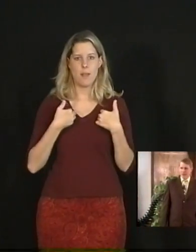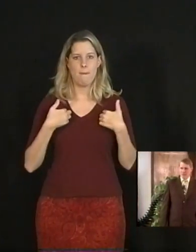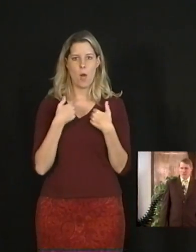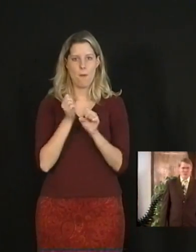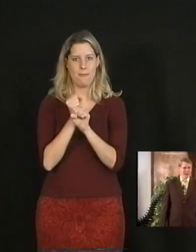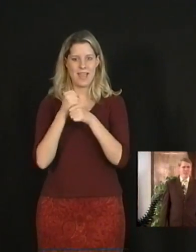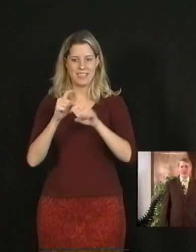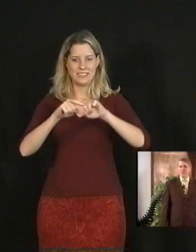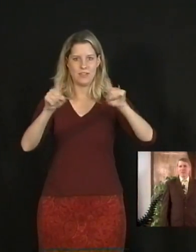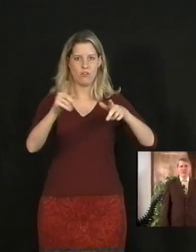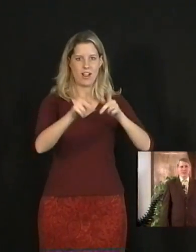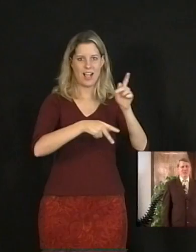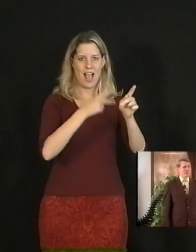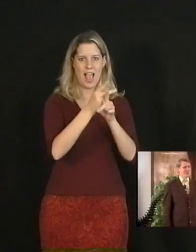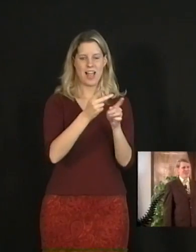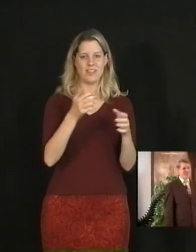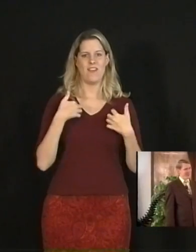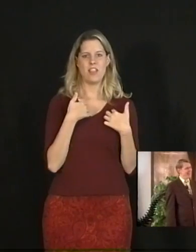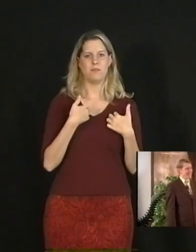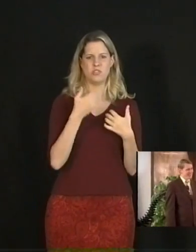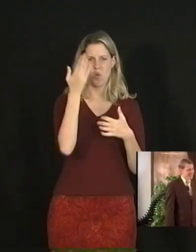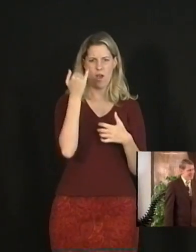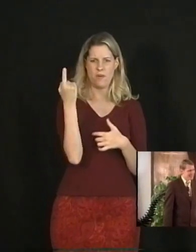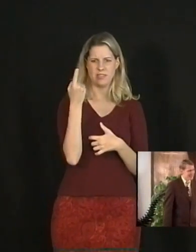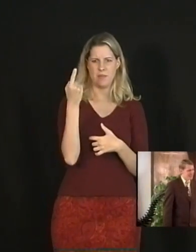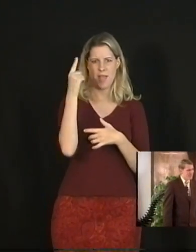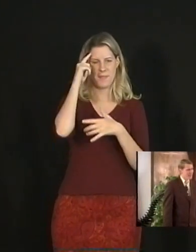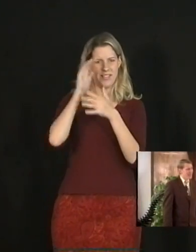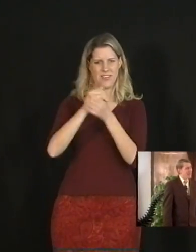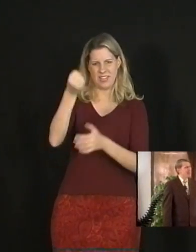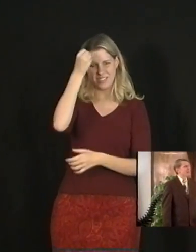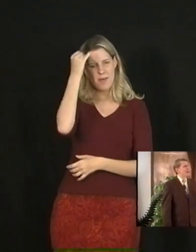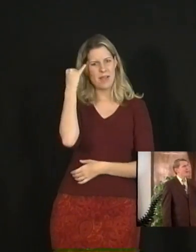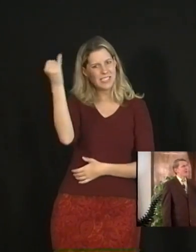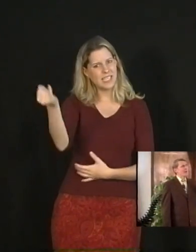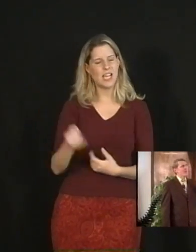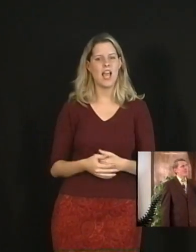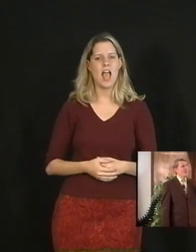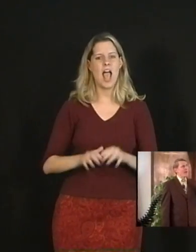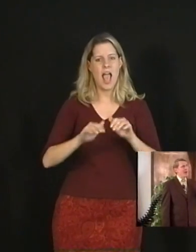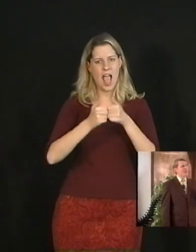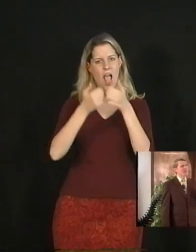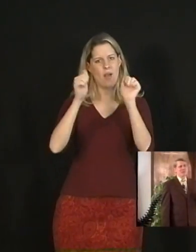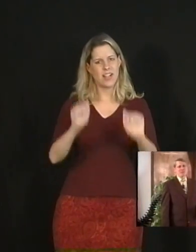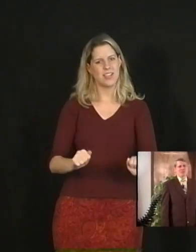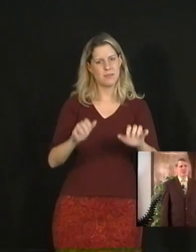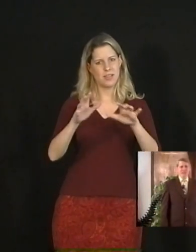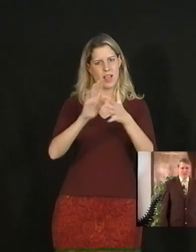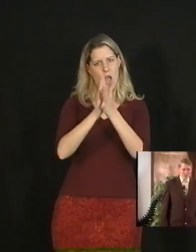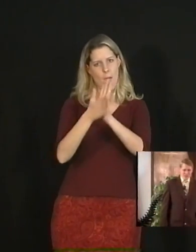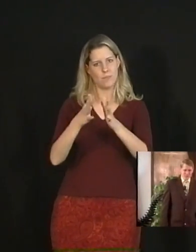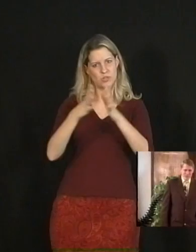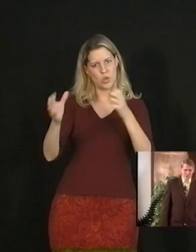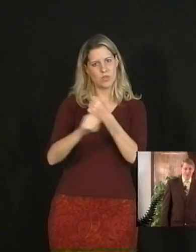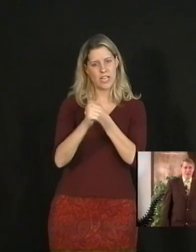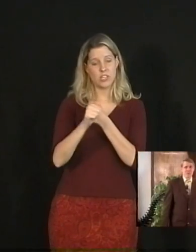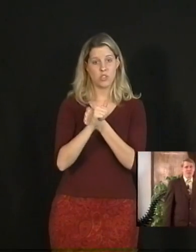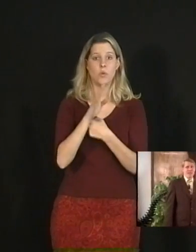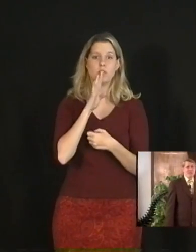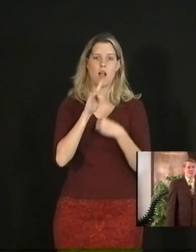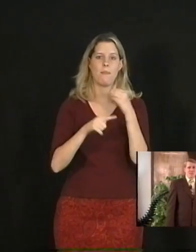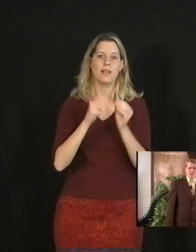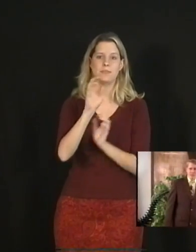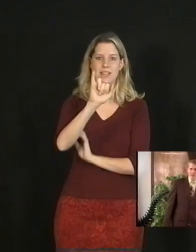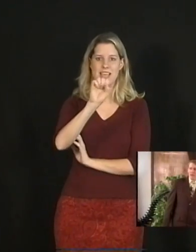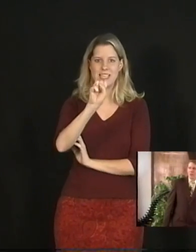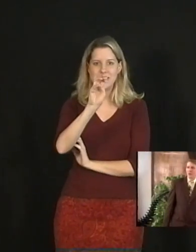a different kind of animal. So why would anybody believe such a dumb idea? And how can this be so dangerous? Well, we'll cover